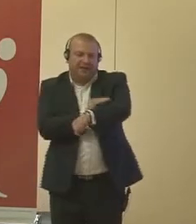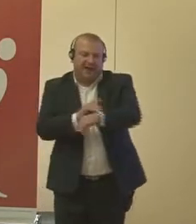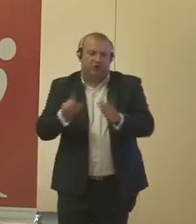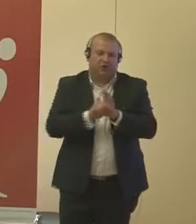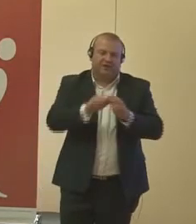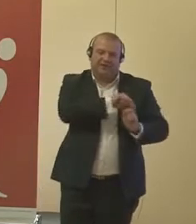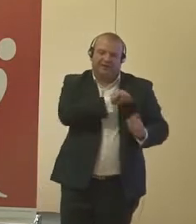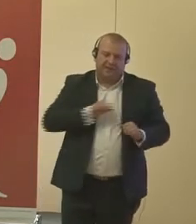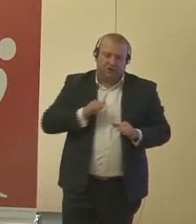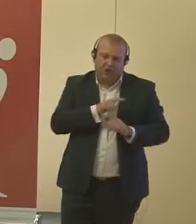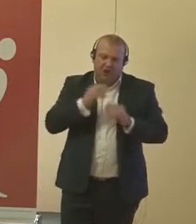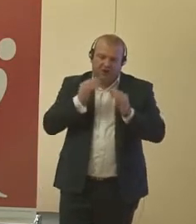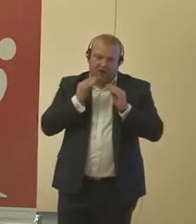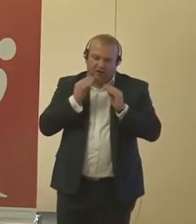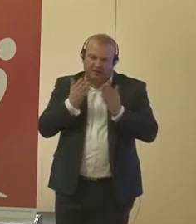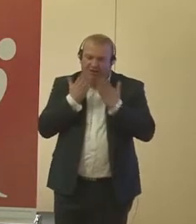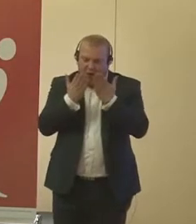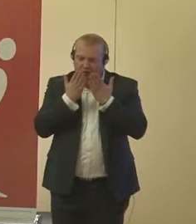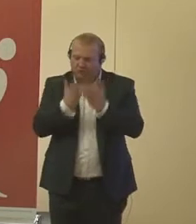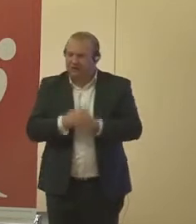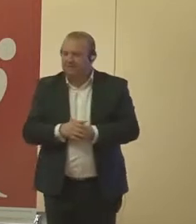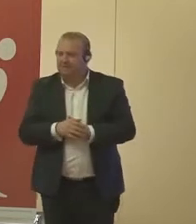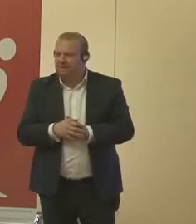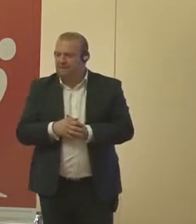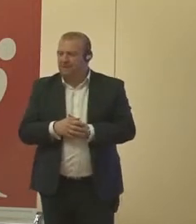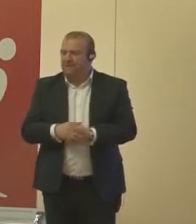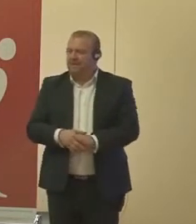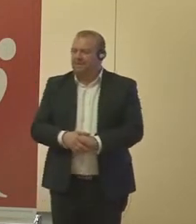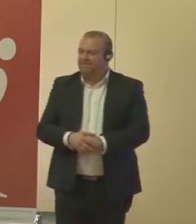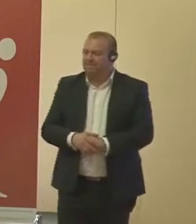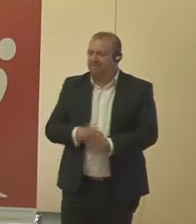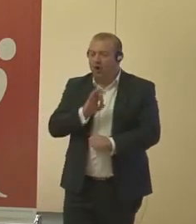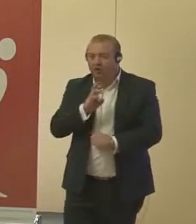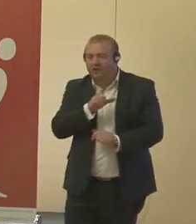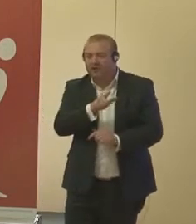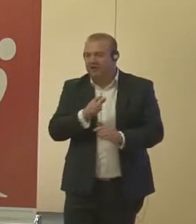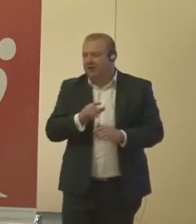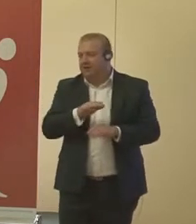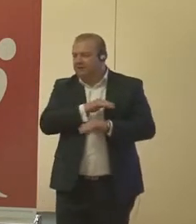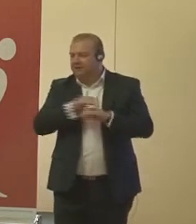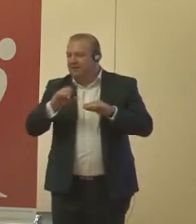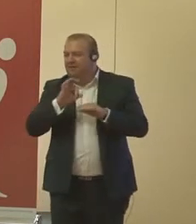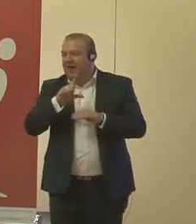support. I'll move on now to a third example. Again, same sort of